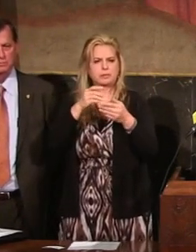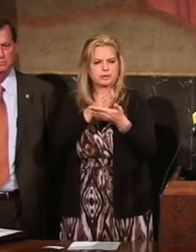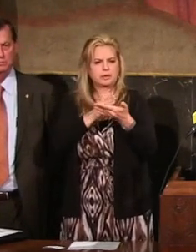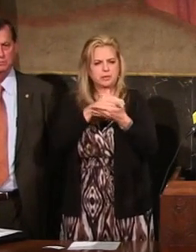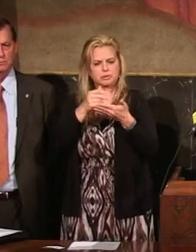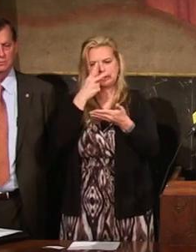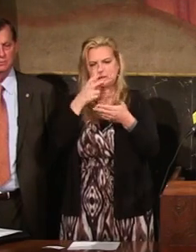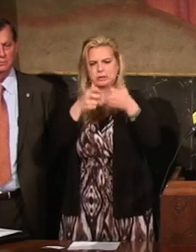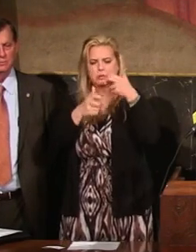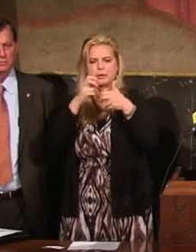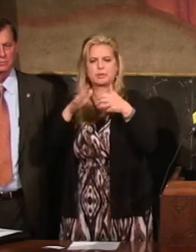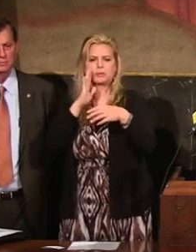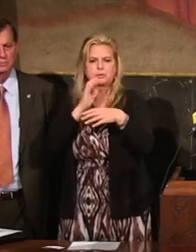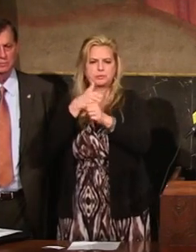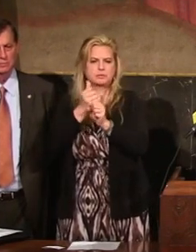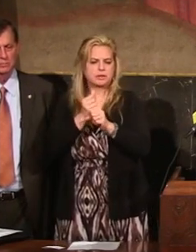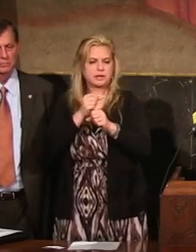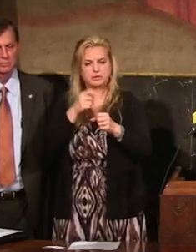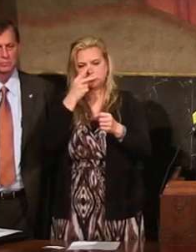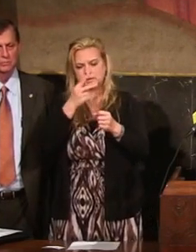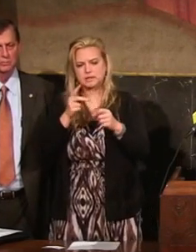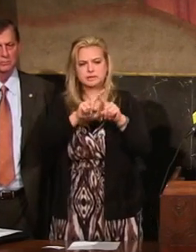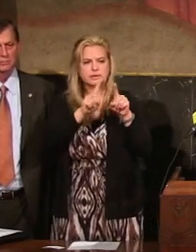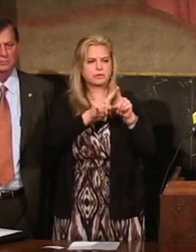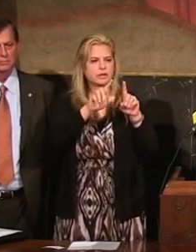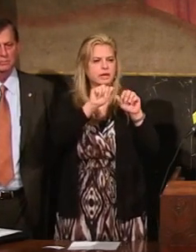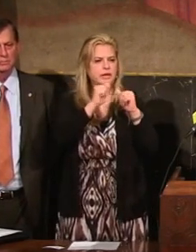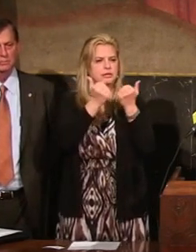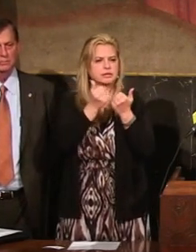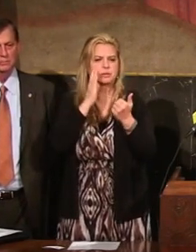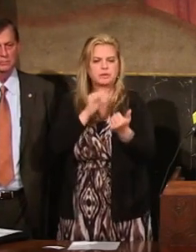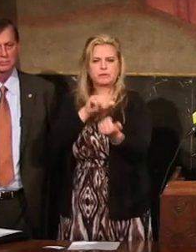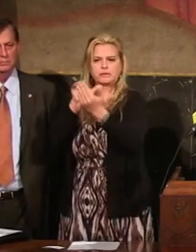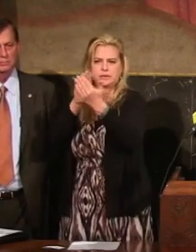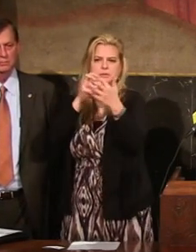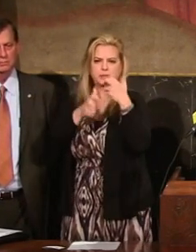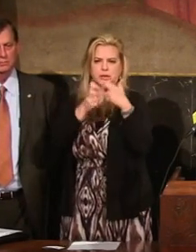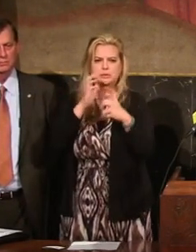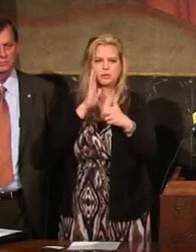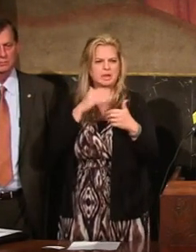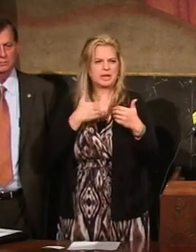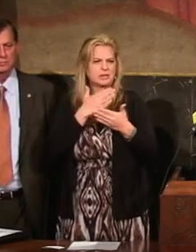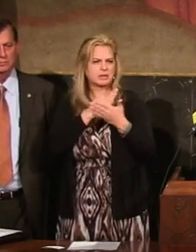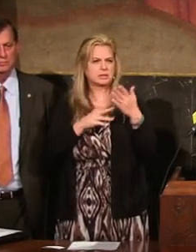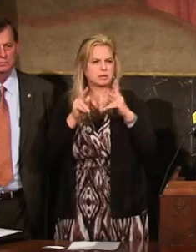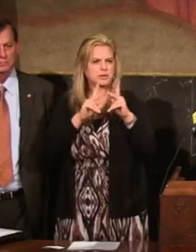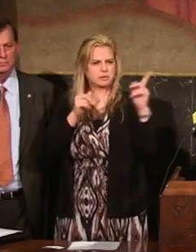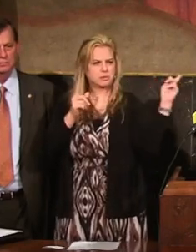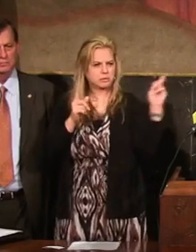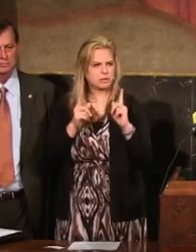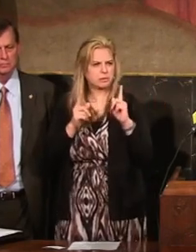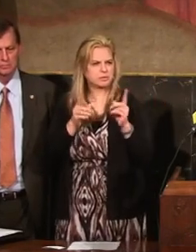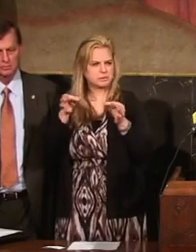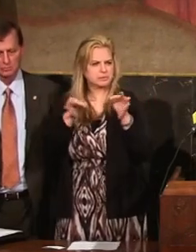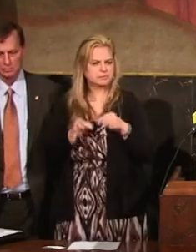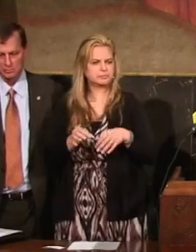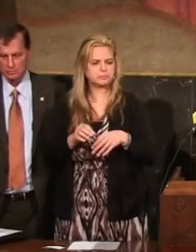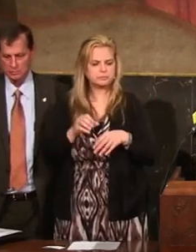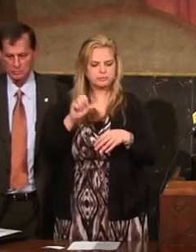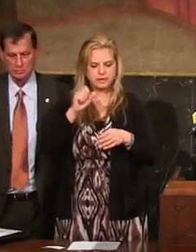of the specific problems that will be faced by the various agencies, we've got some folks here who are going to give you some details, and we'll start with Secretary Gee.